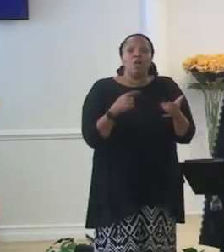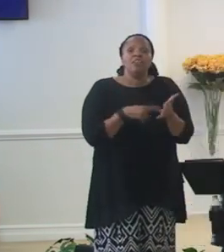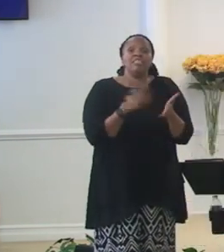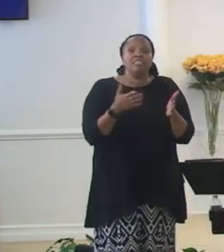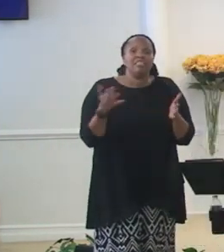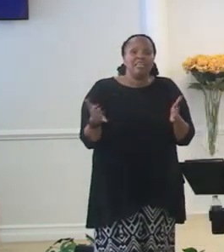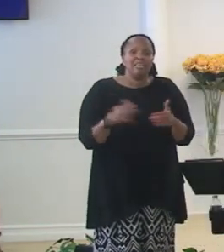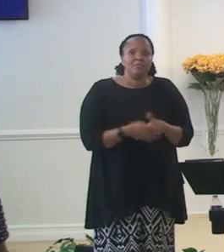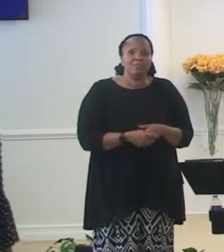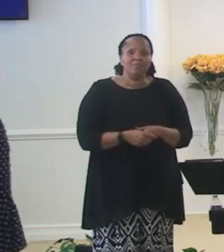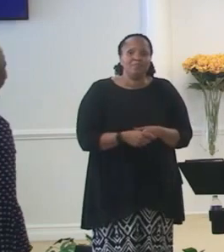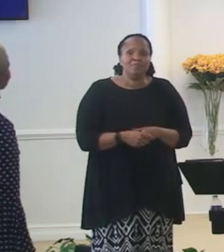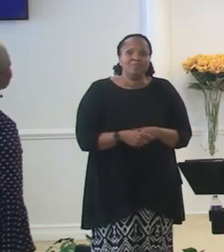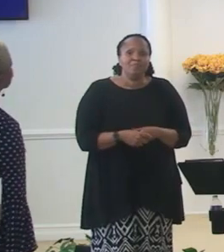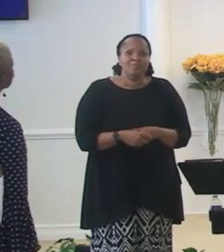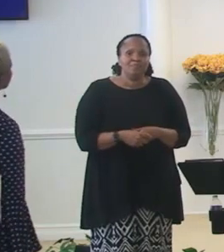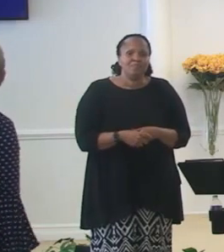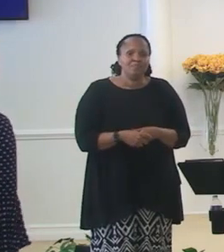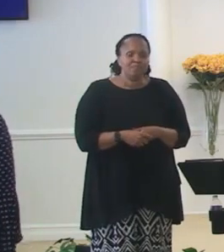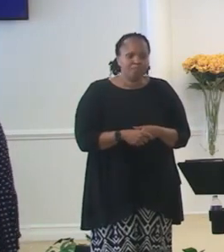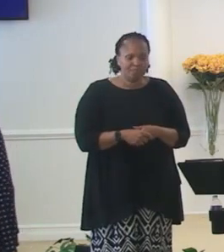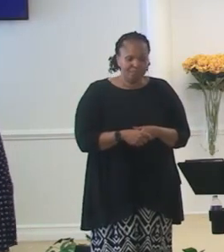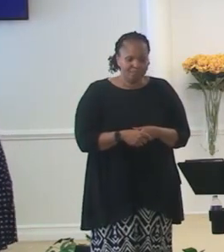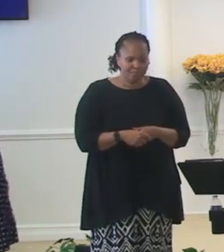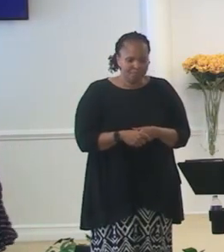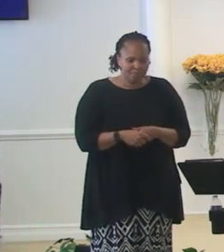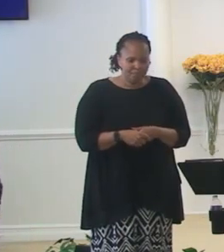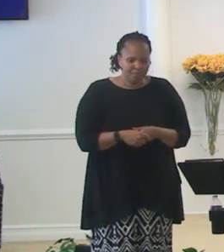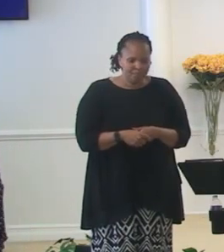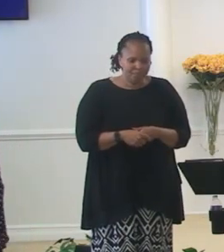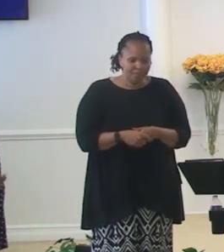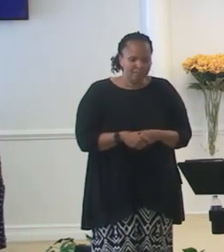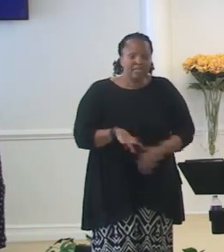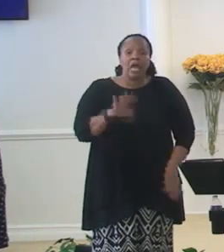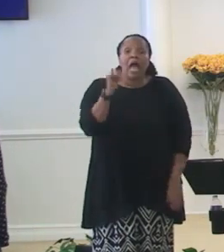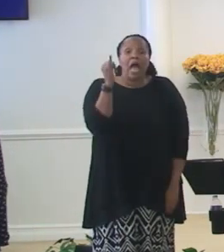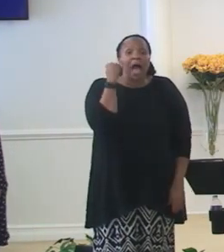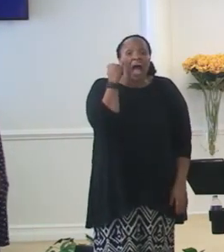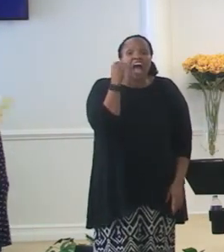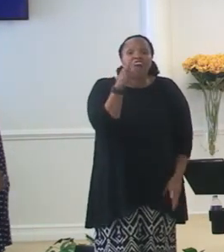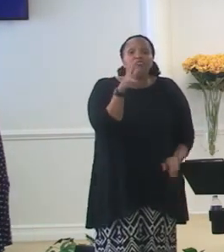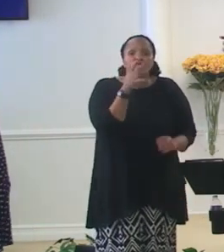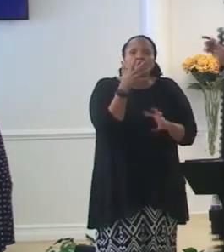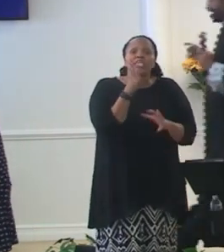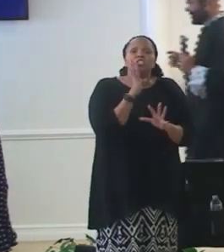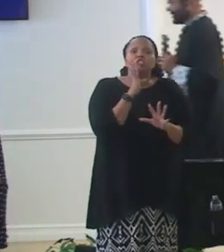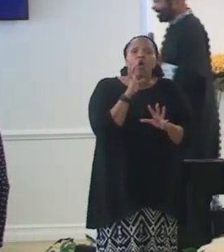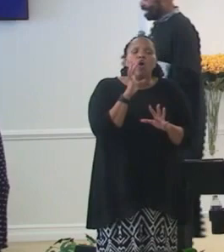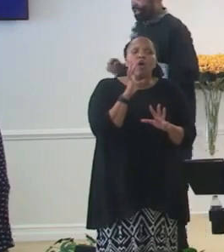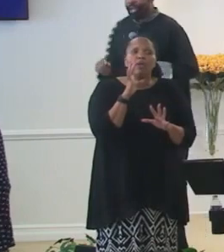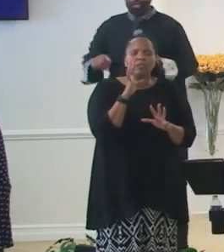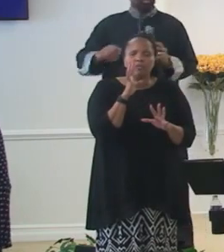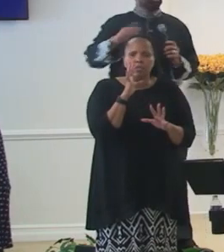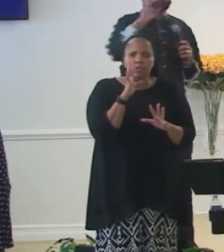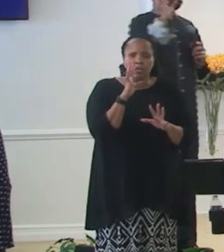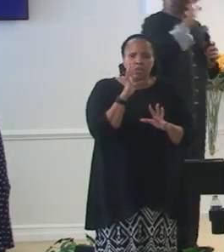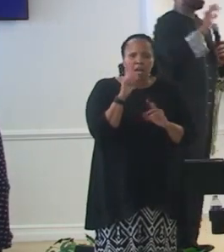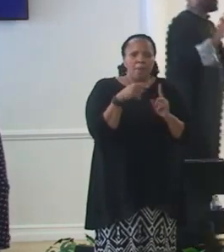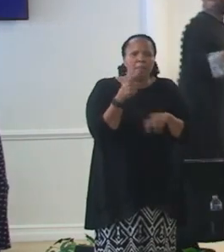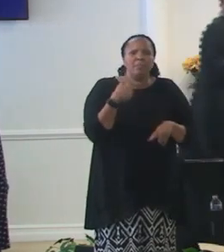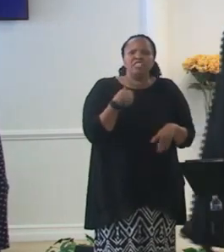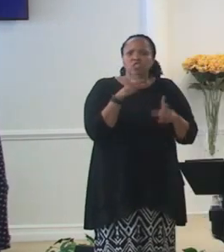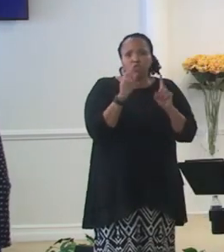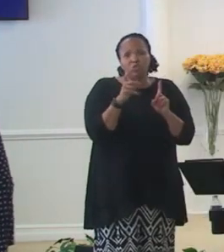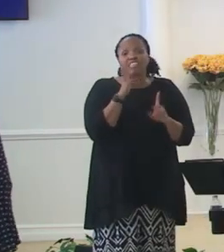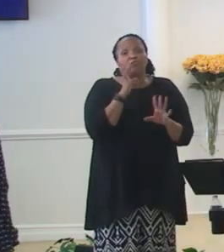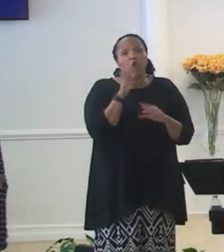thing that I tell people. If you wanted to talk about me, you should have talked